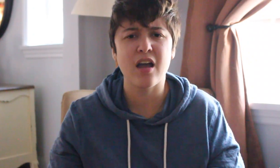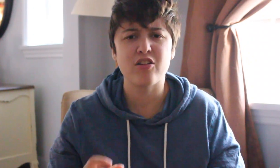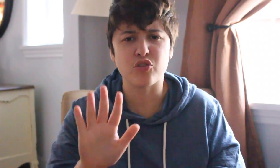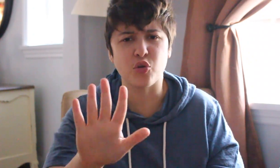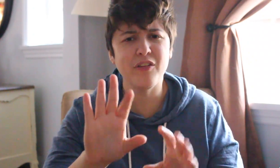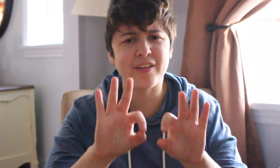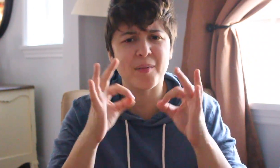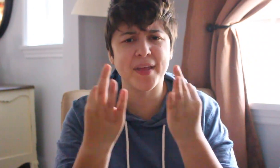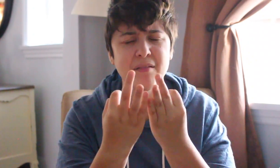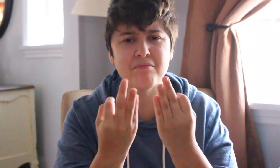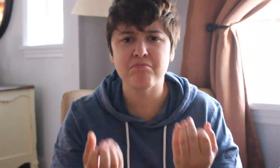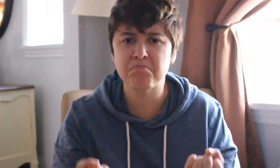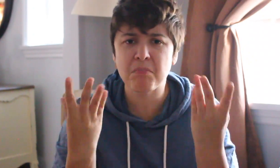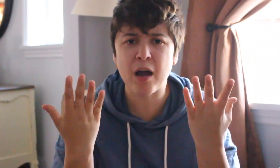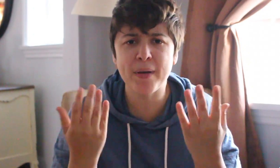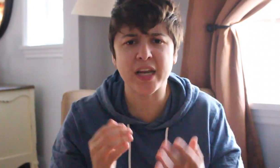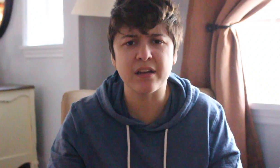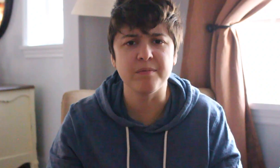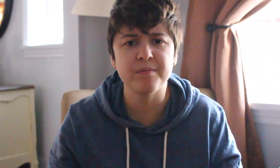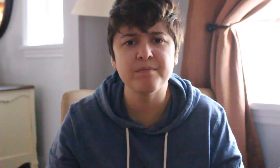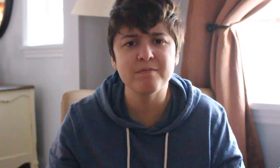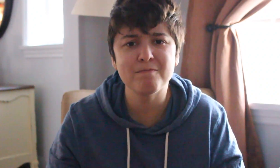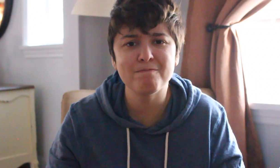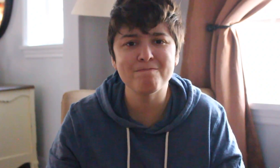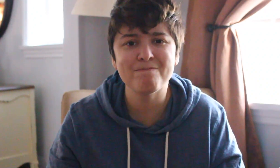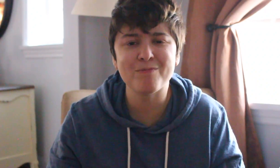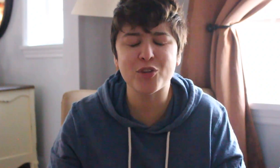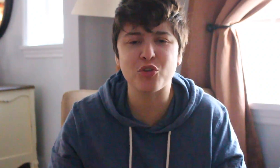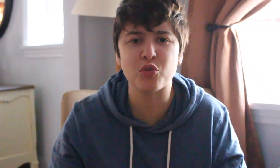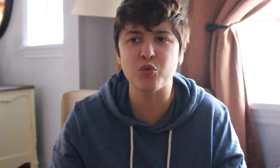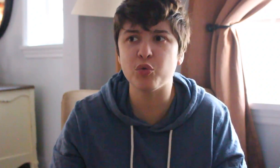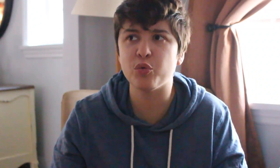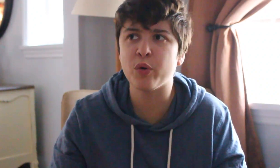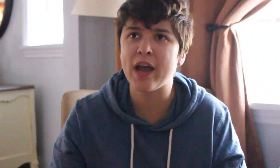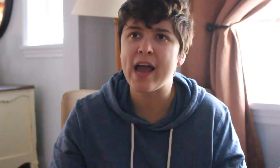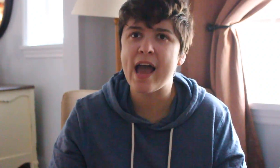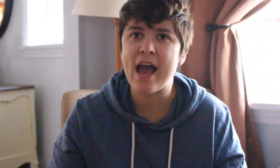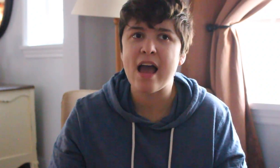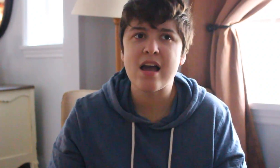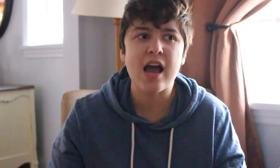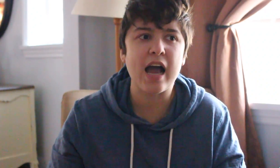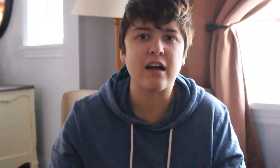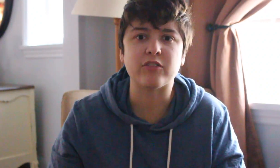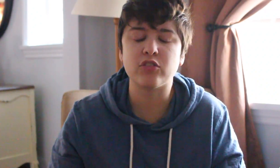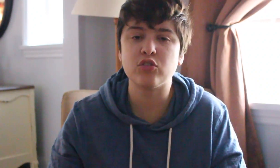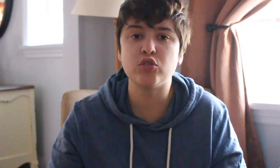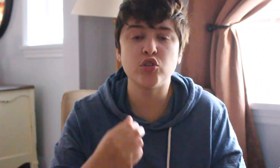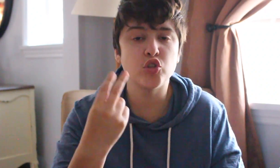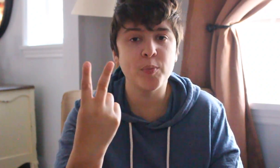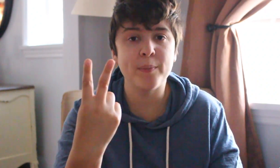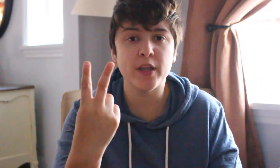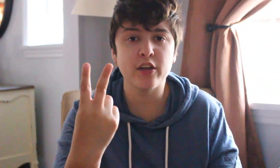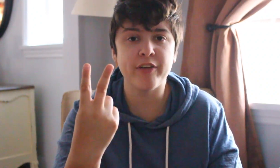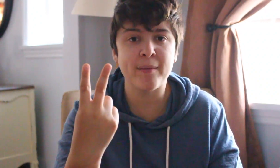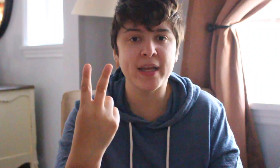Your family. How many? Do you have two people in your family?